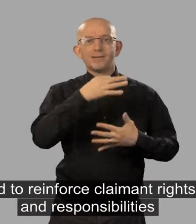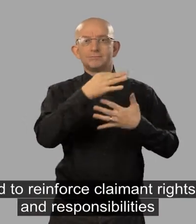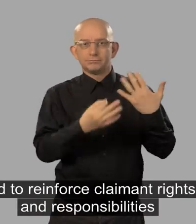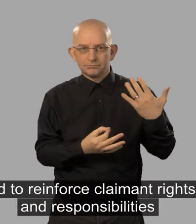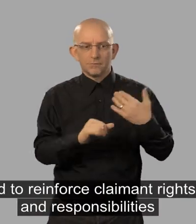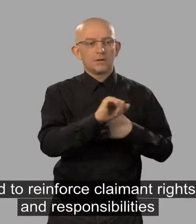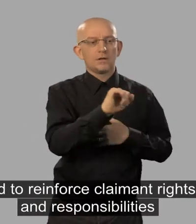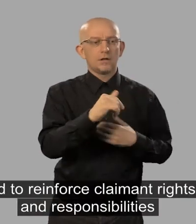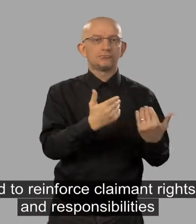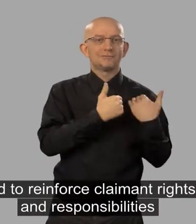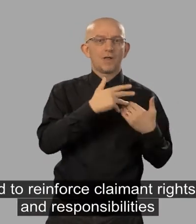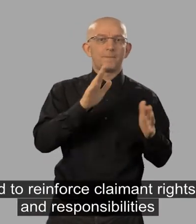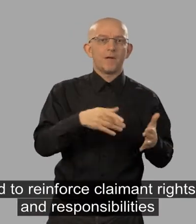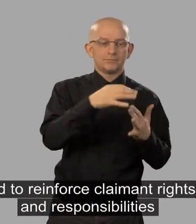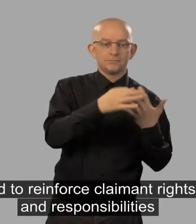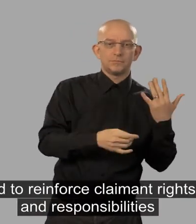claimant rights and responsibilities.